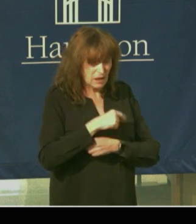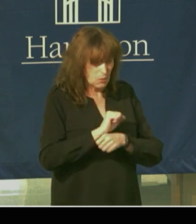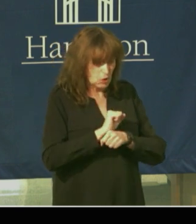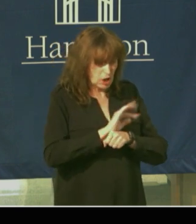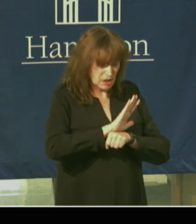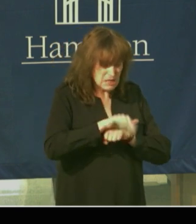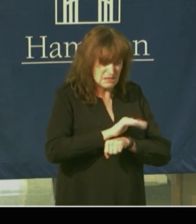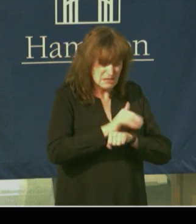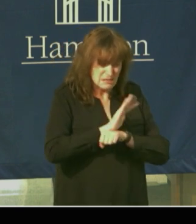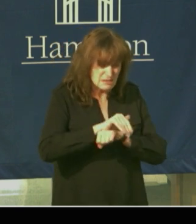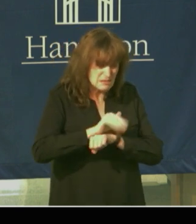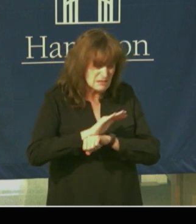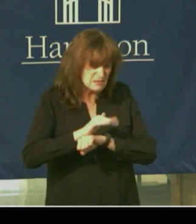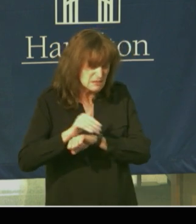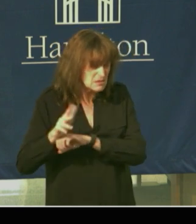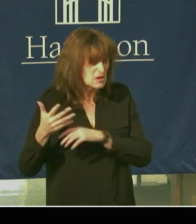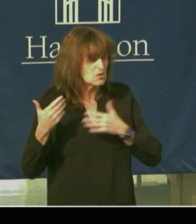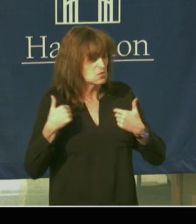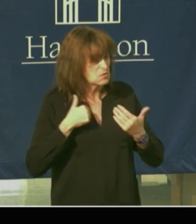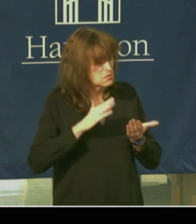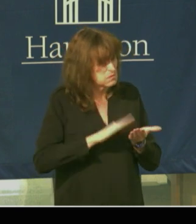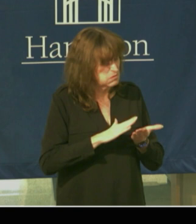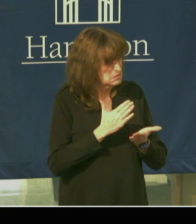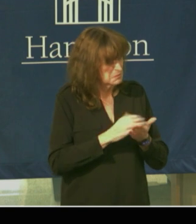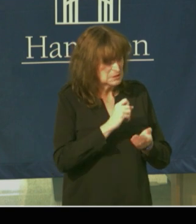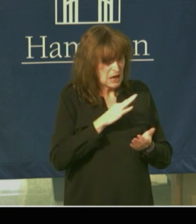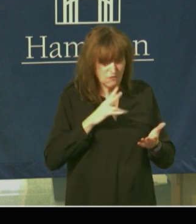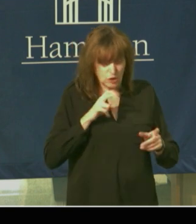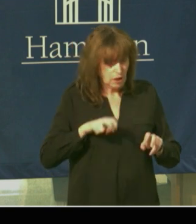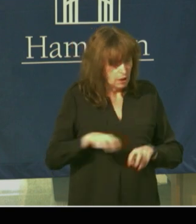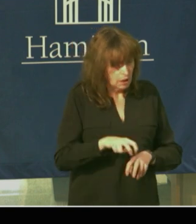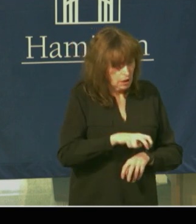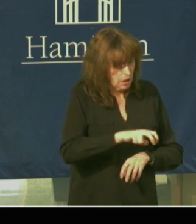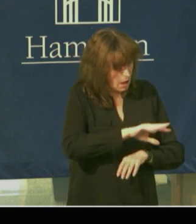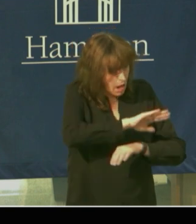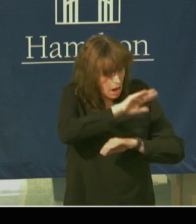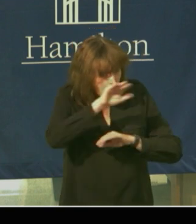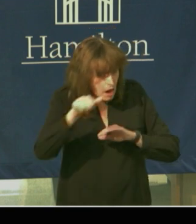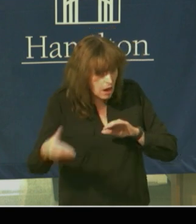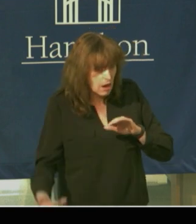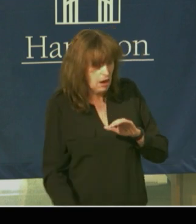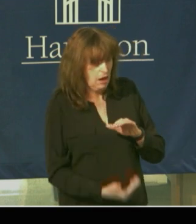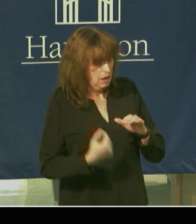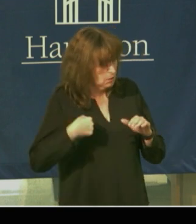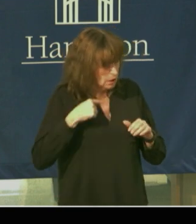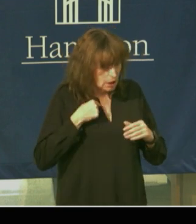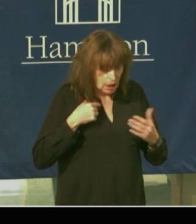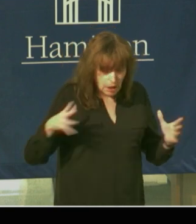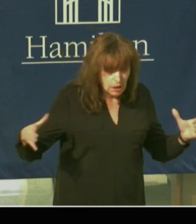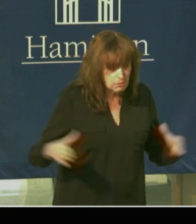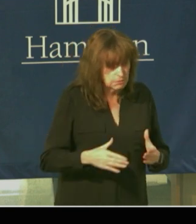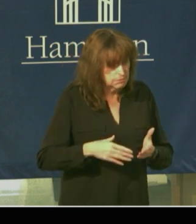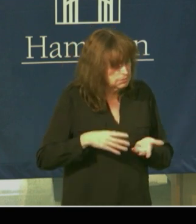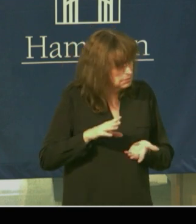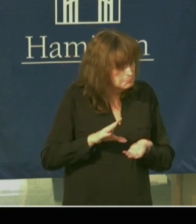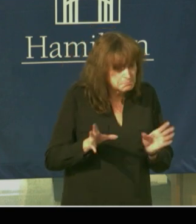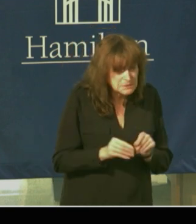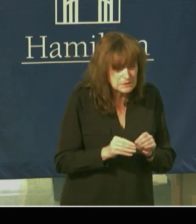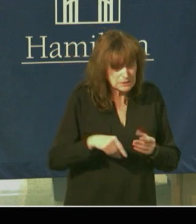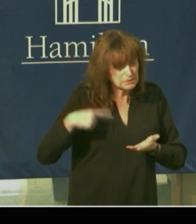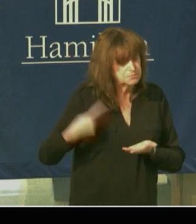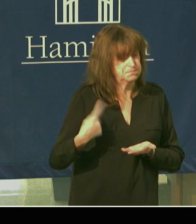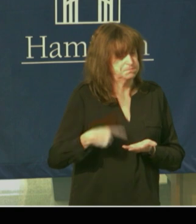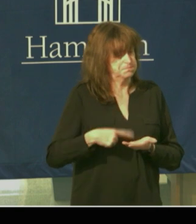didn't get out of there until 11:30. So to all the rest of the team, beyond Elizabeth and I, thank you